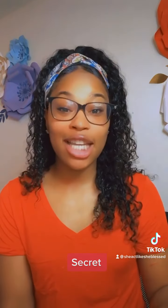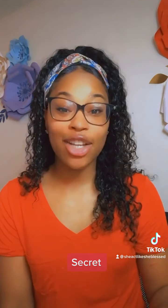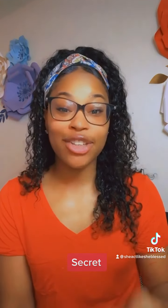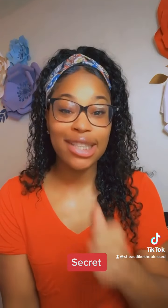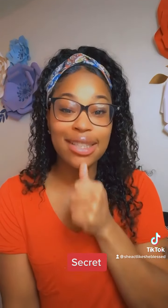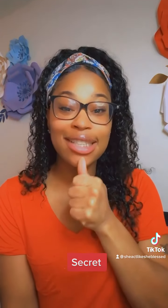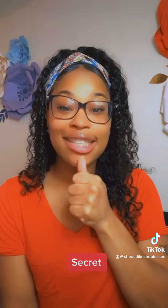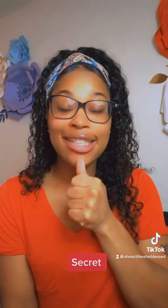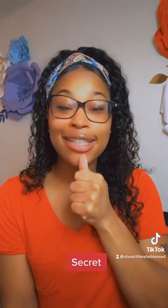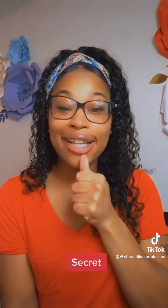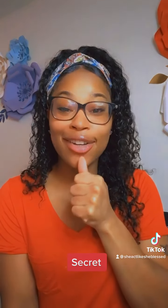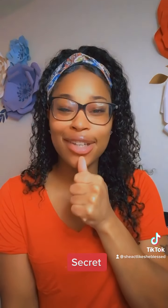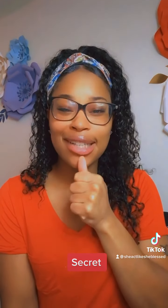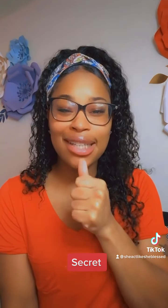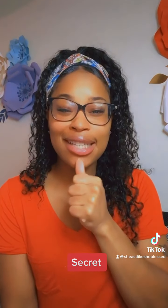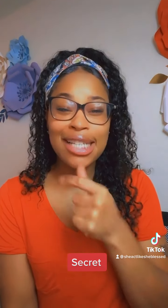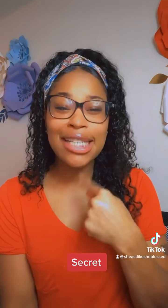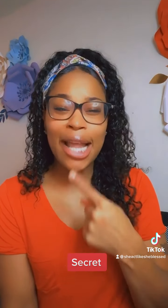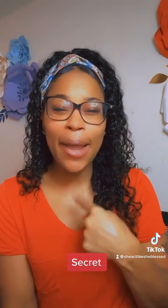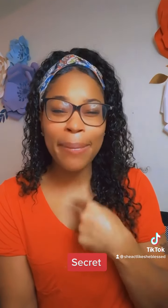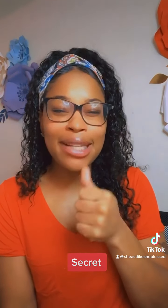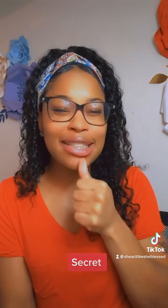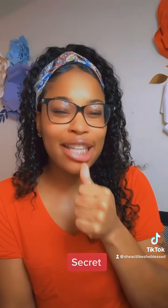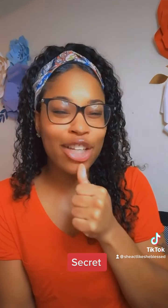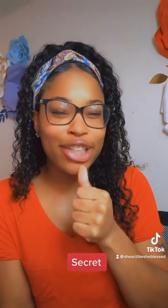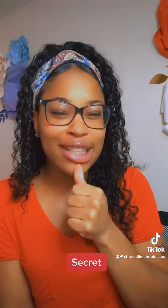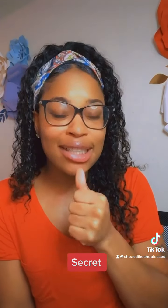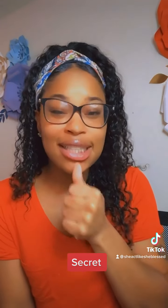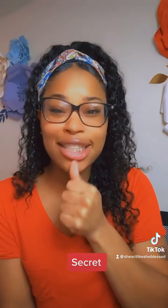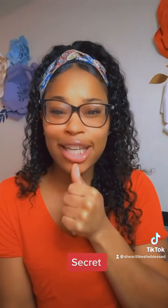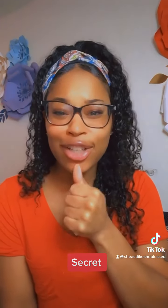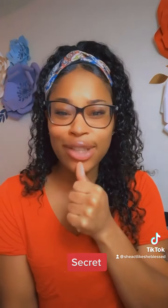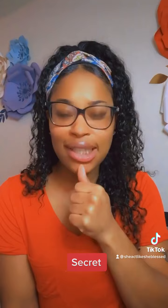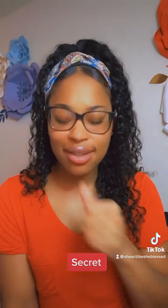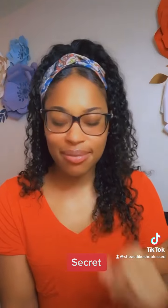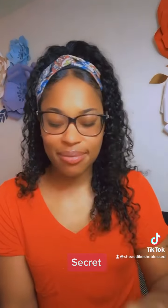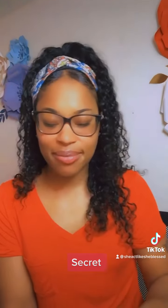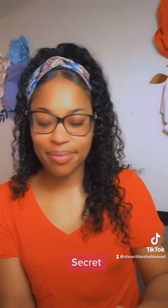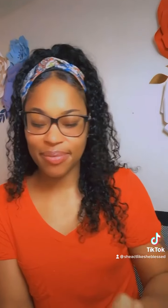Digger. Digger. Tell me a digger. Digger.